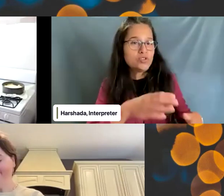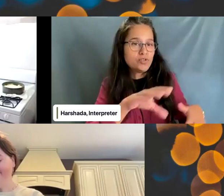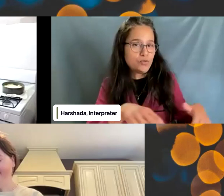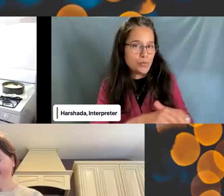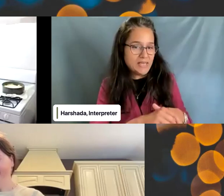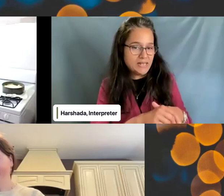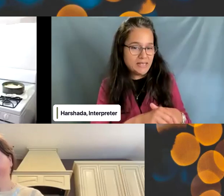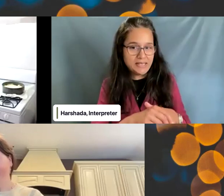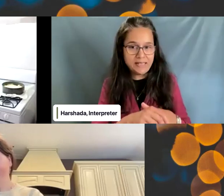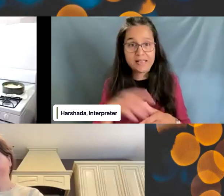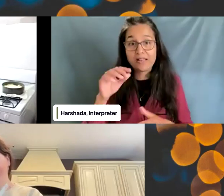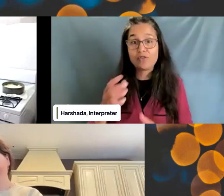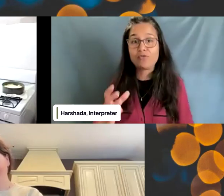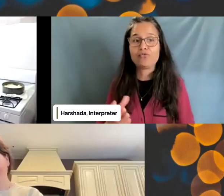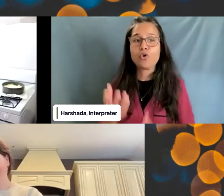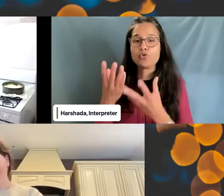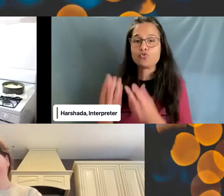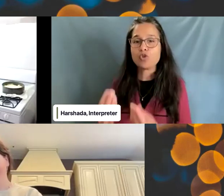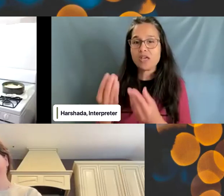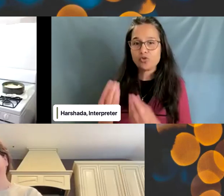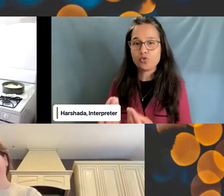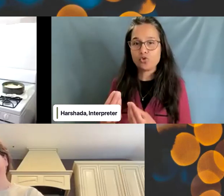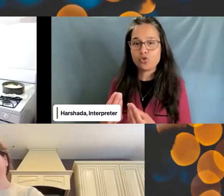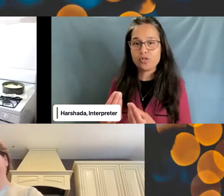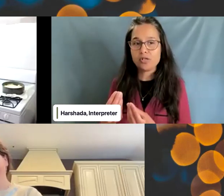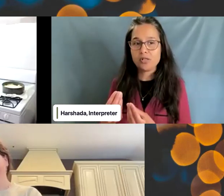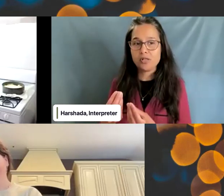Wow. Well, for Gentlebeard, it'd have to be